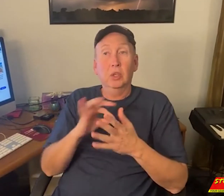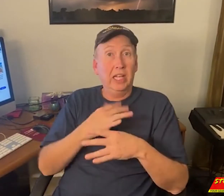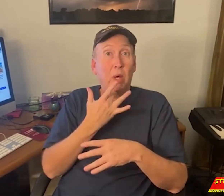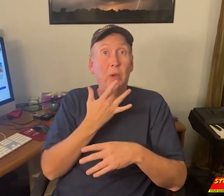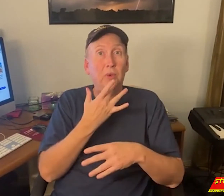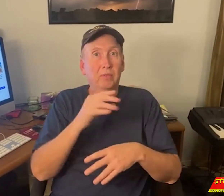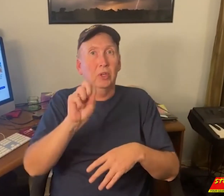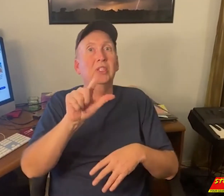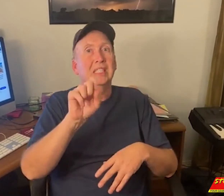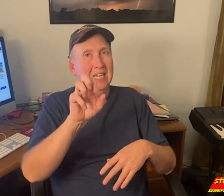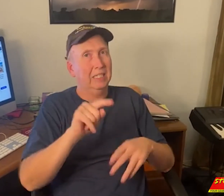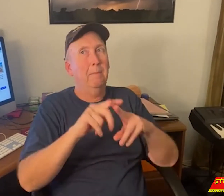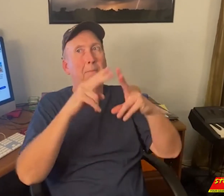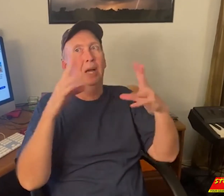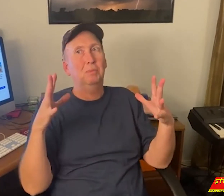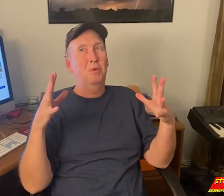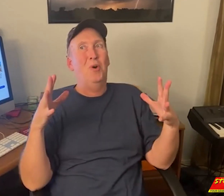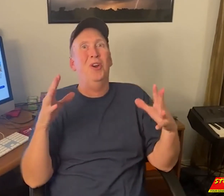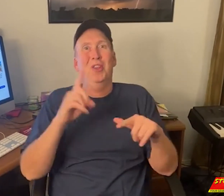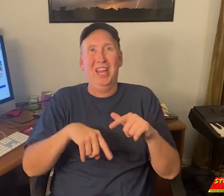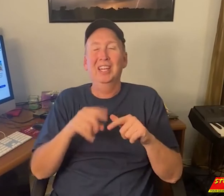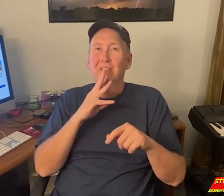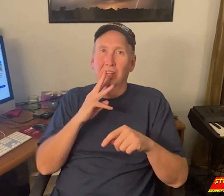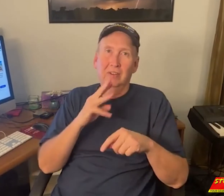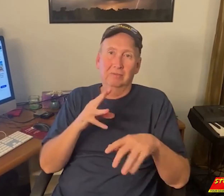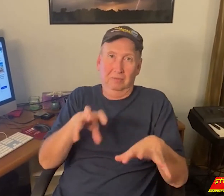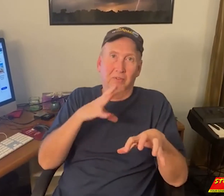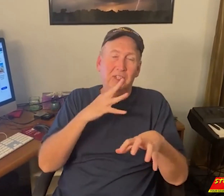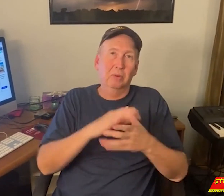that's why we prefer sleet much more than the freezing